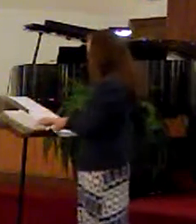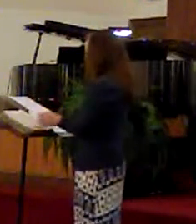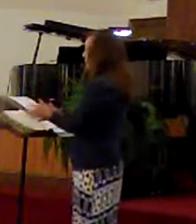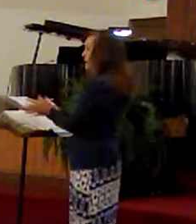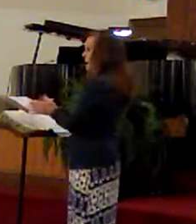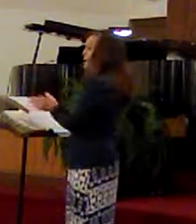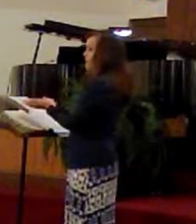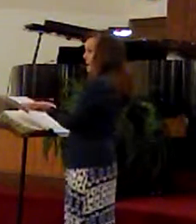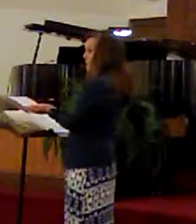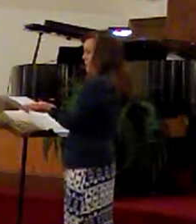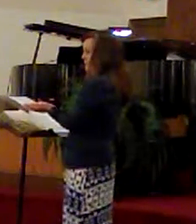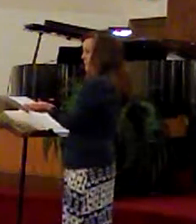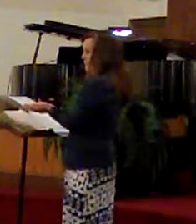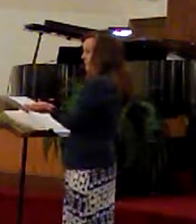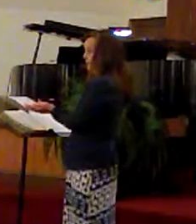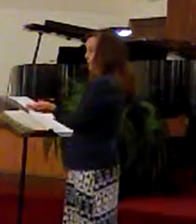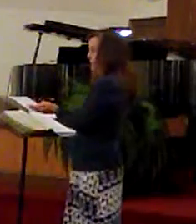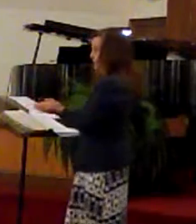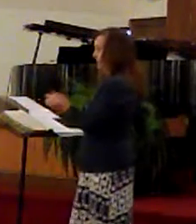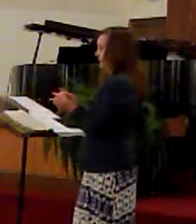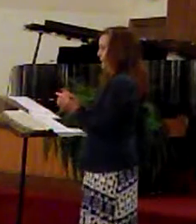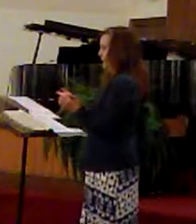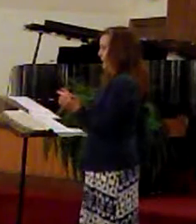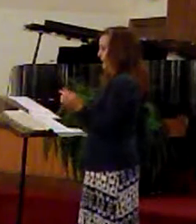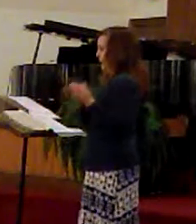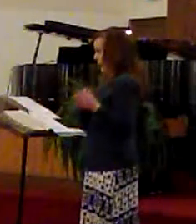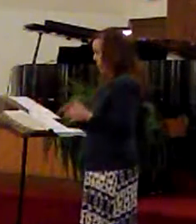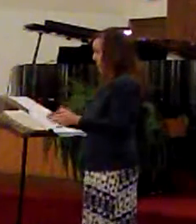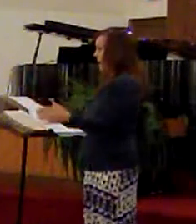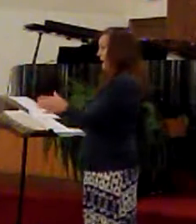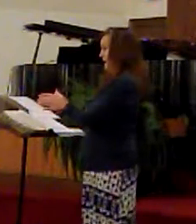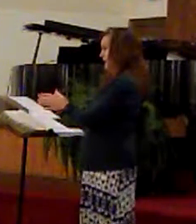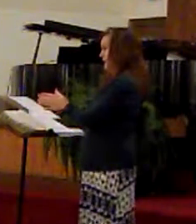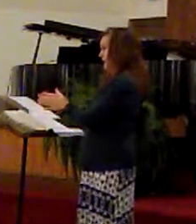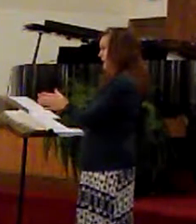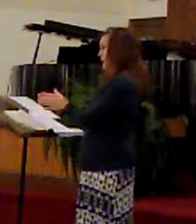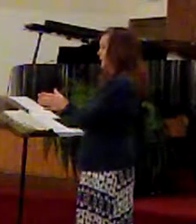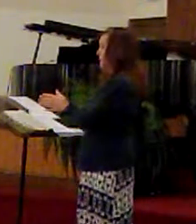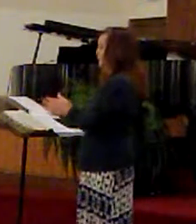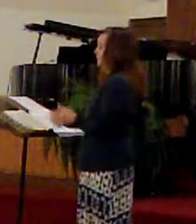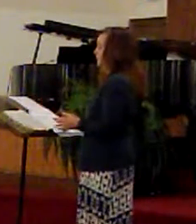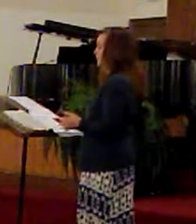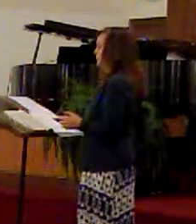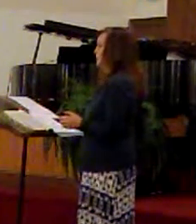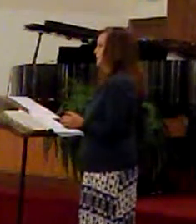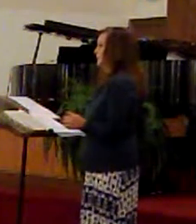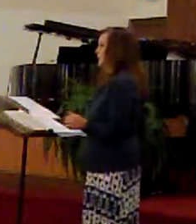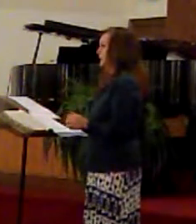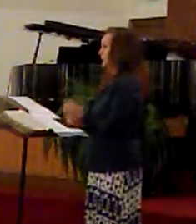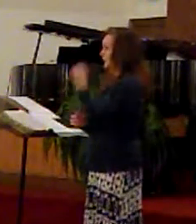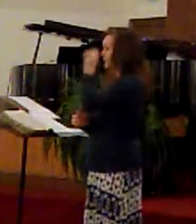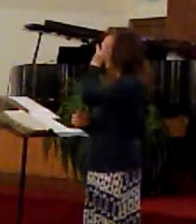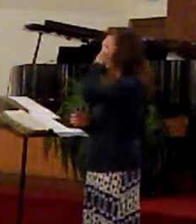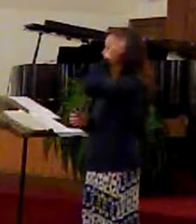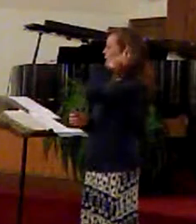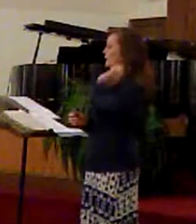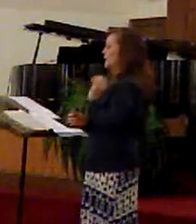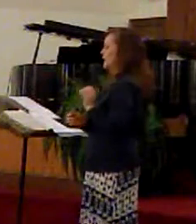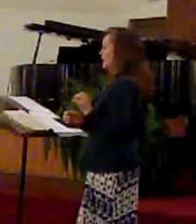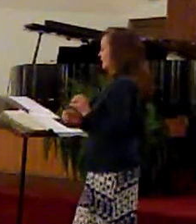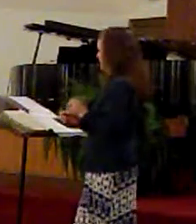That we read it in a systematic fashion or in an orderly fashion. Because certain things were in the